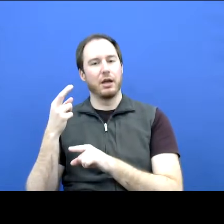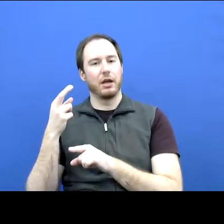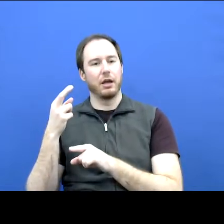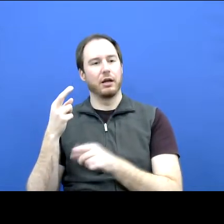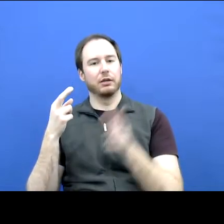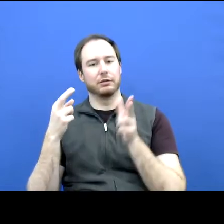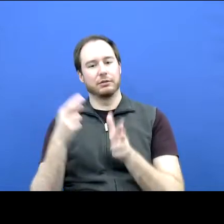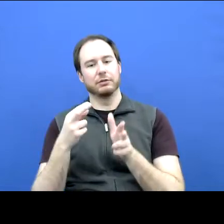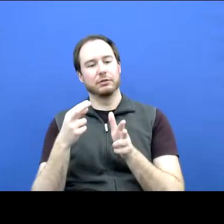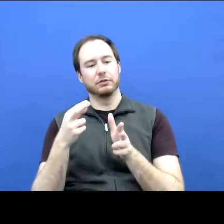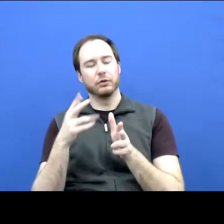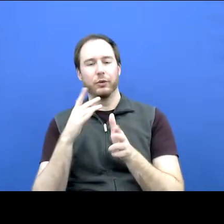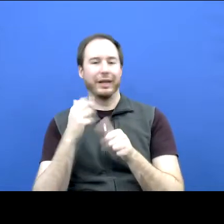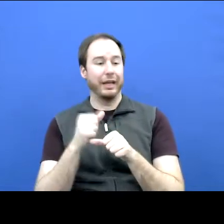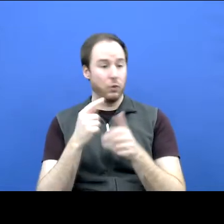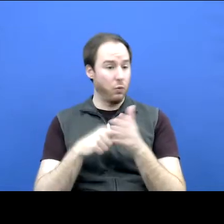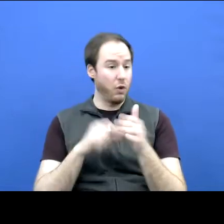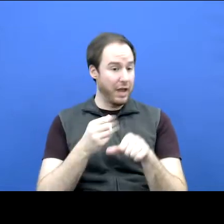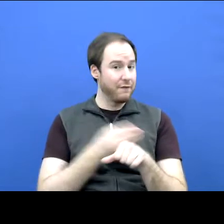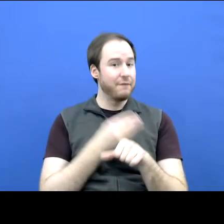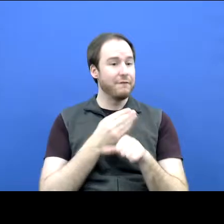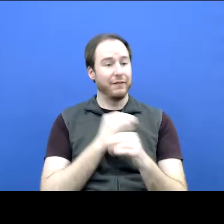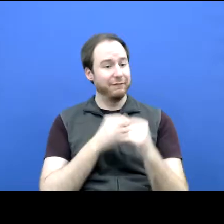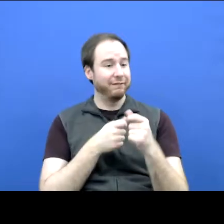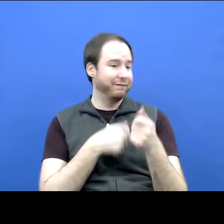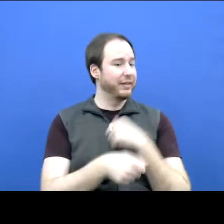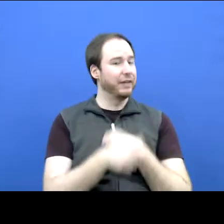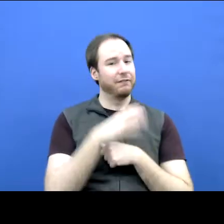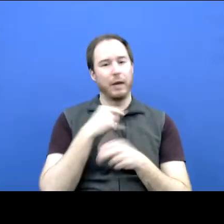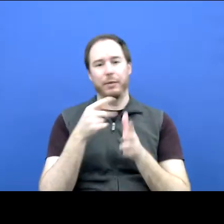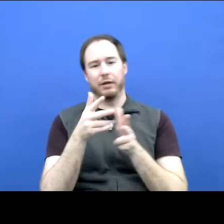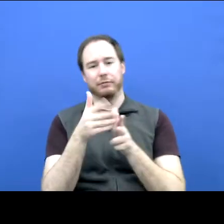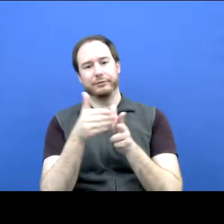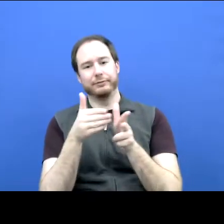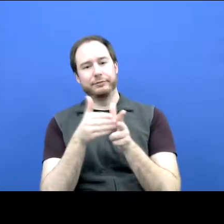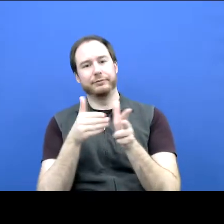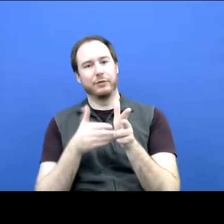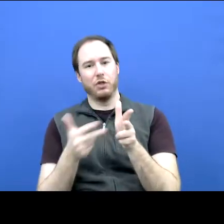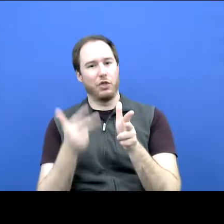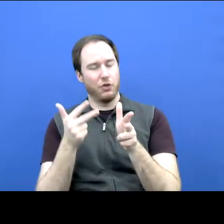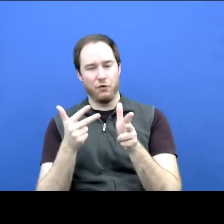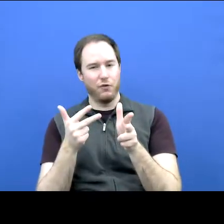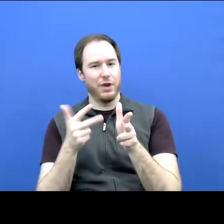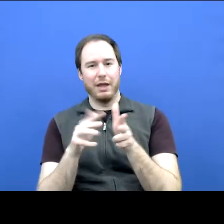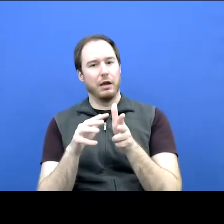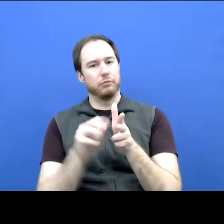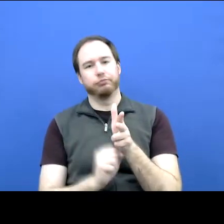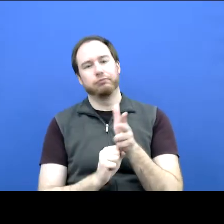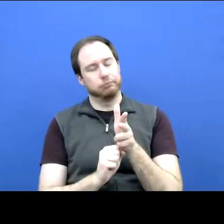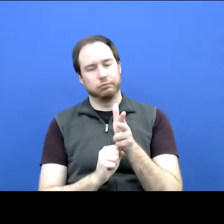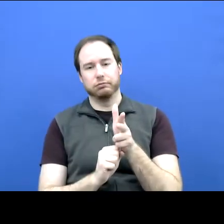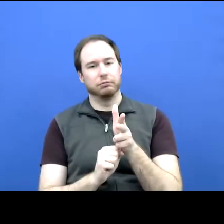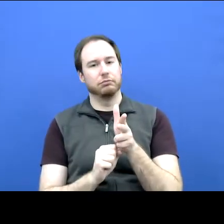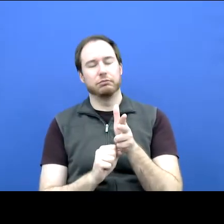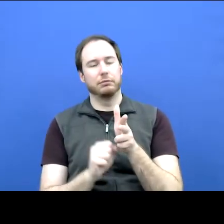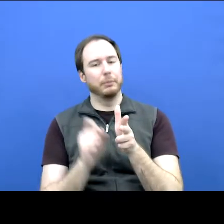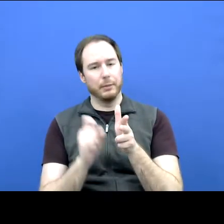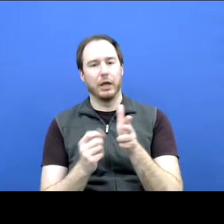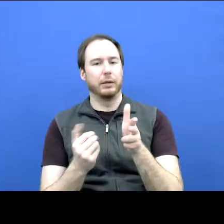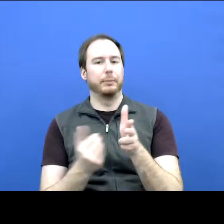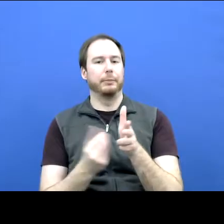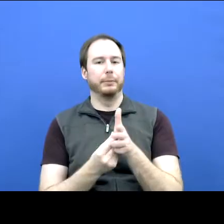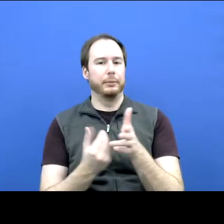Is refurbishing any that can be refurbished. There were 3 that were just corroded beyond repair. And so